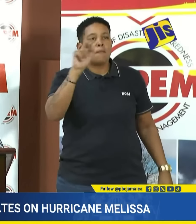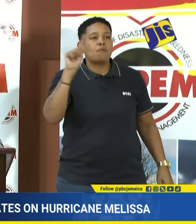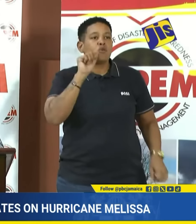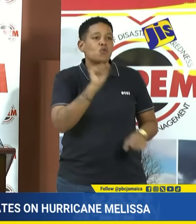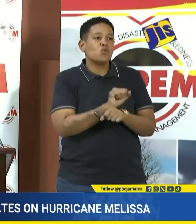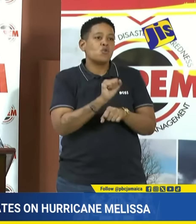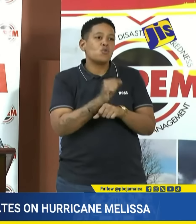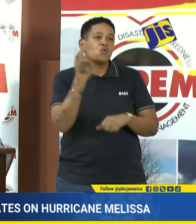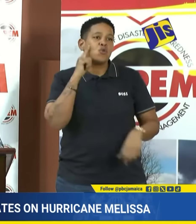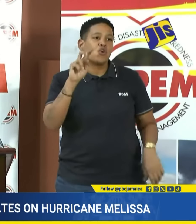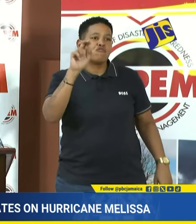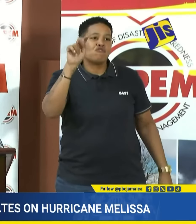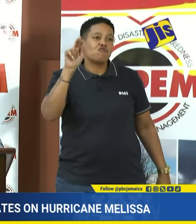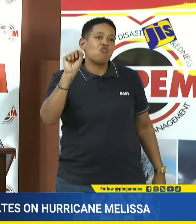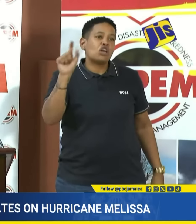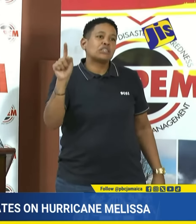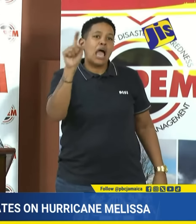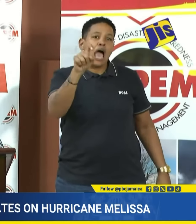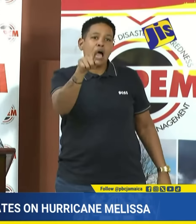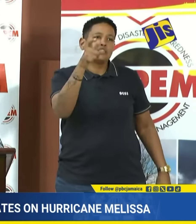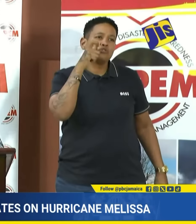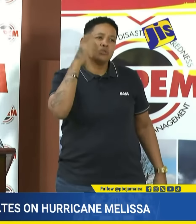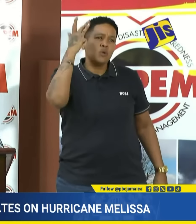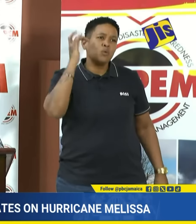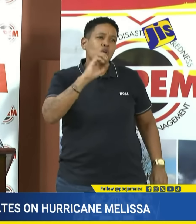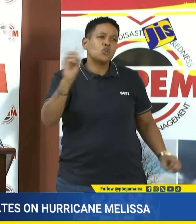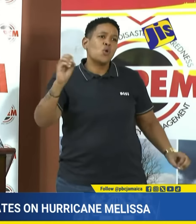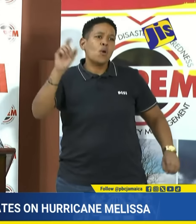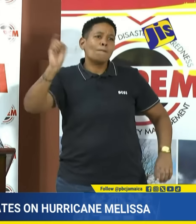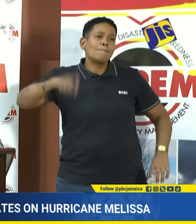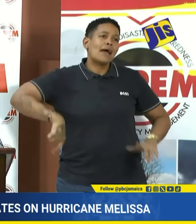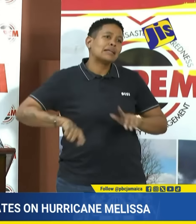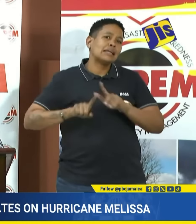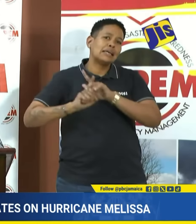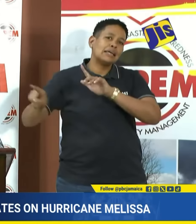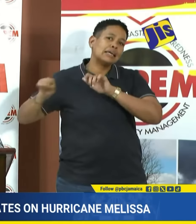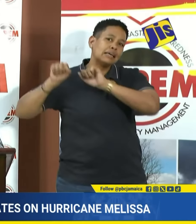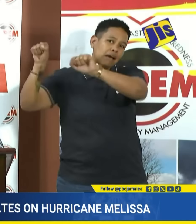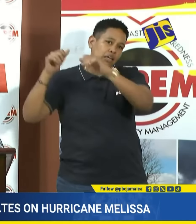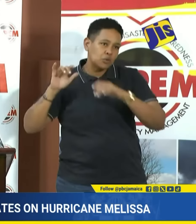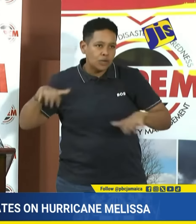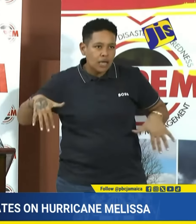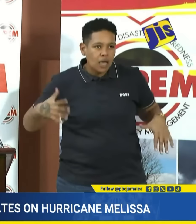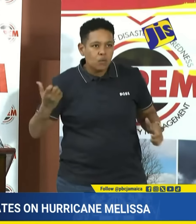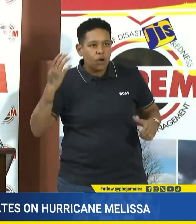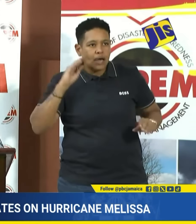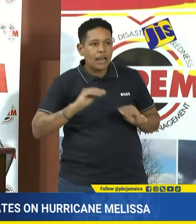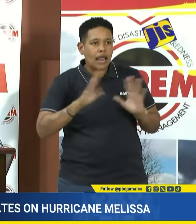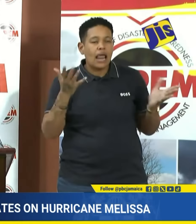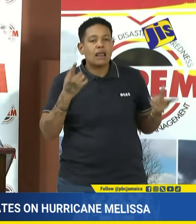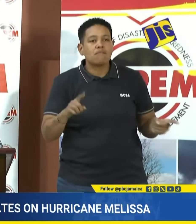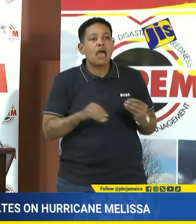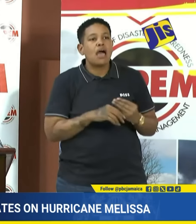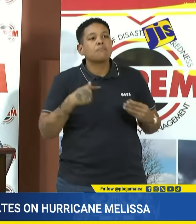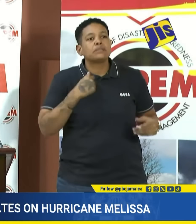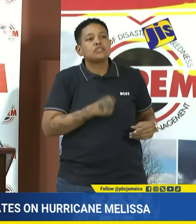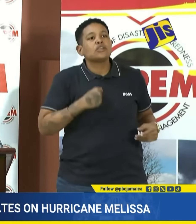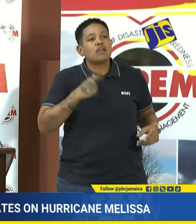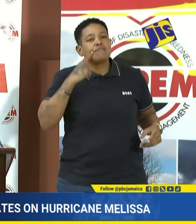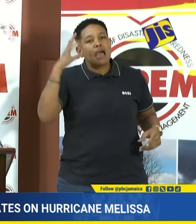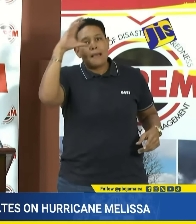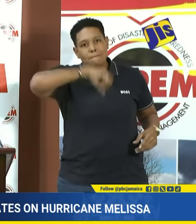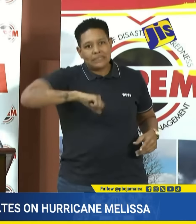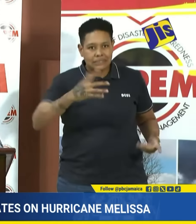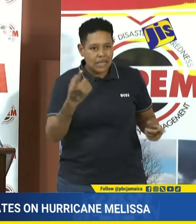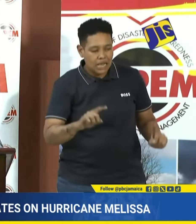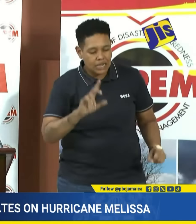today for Reuters. They asked just a while ago why no mandatory evacuation yet. Just wanted to get that clarified. I'm sorry if I missed